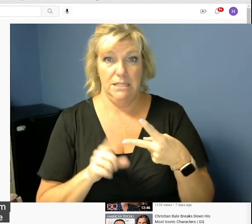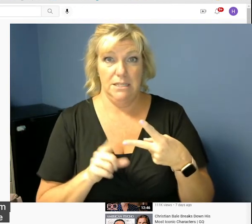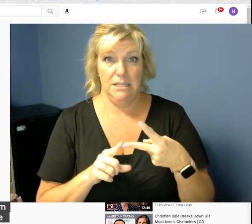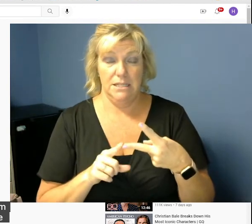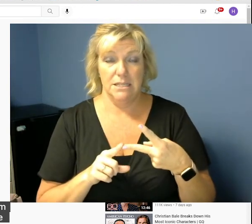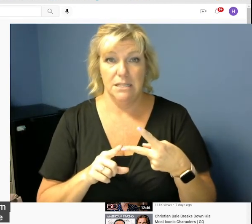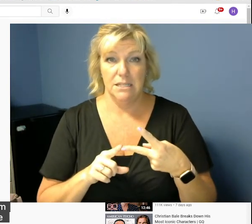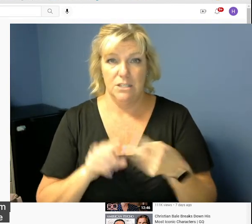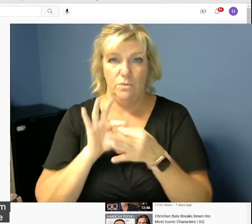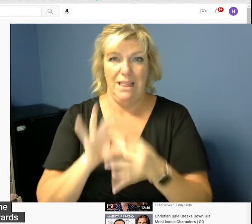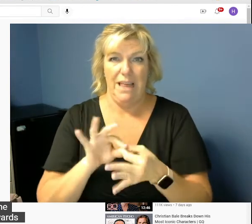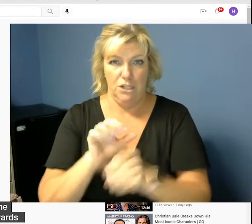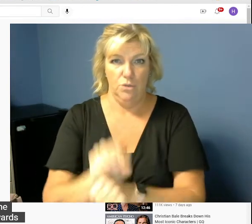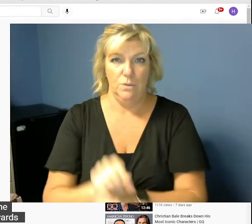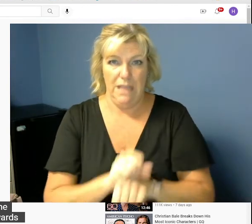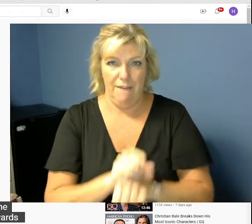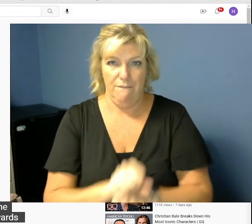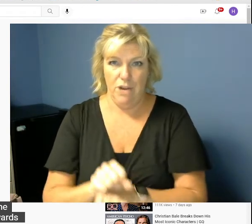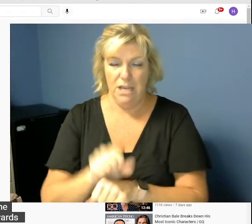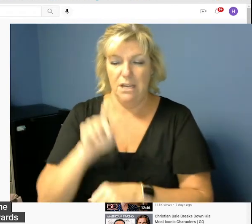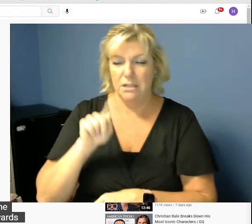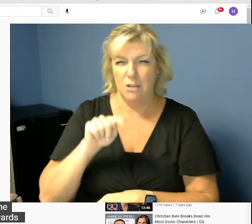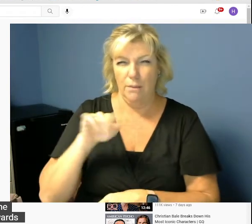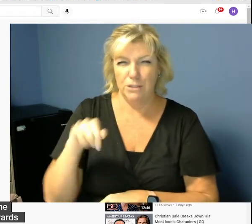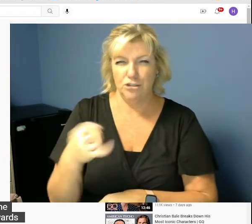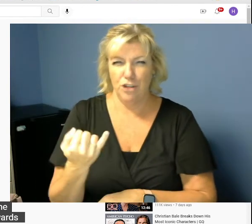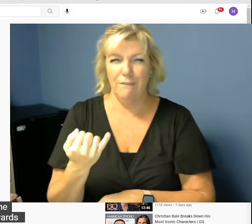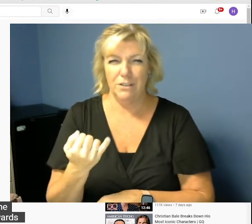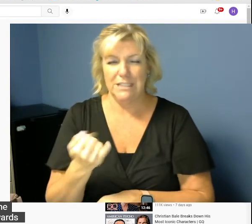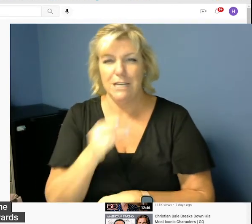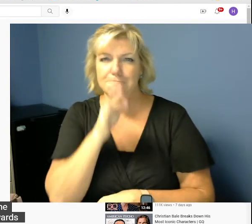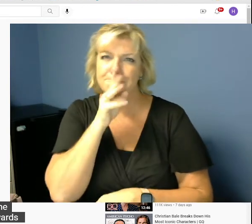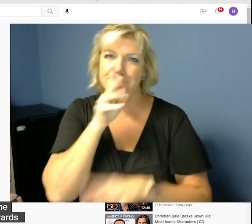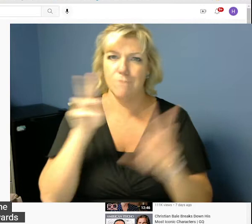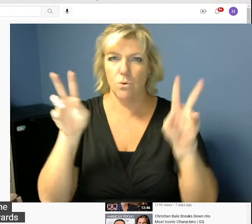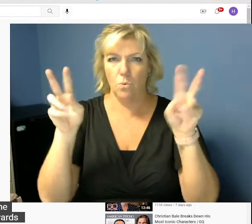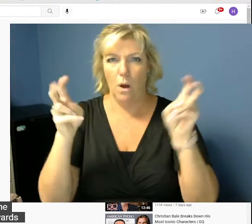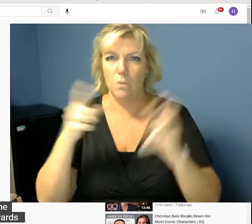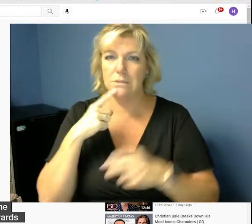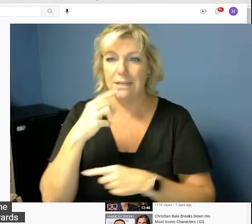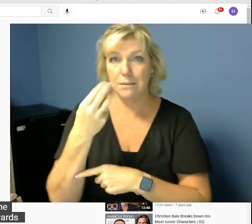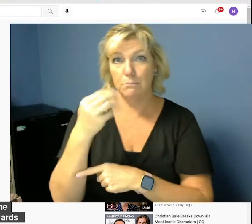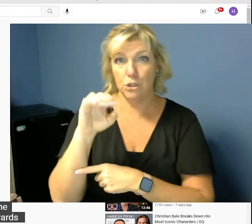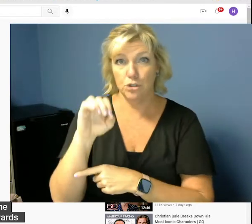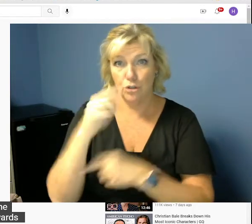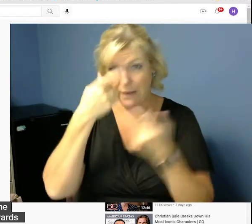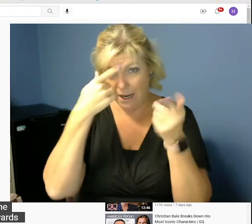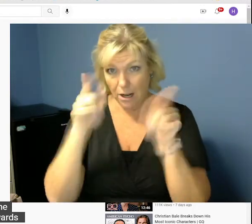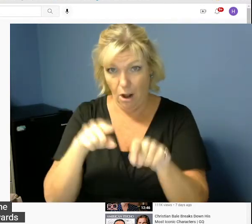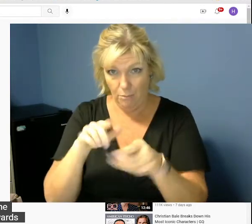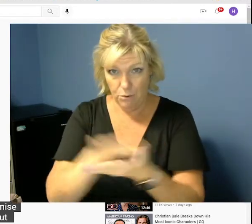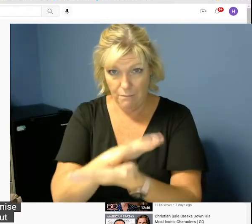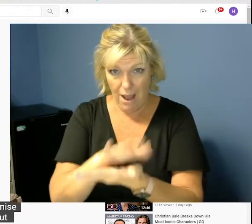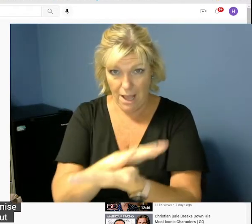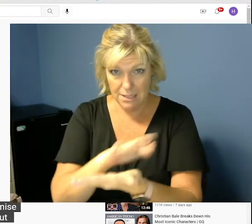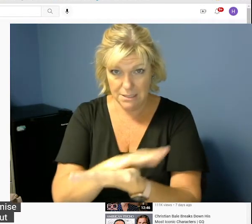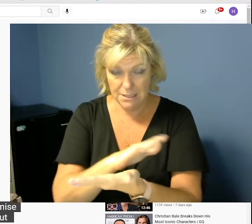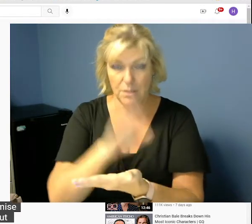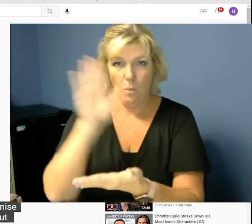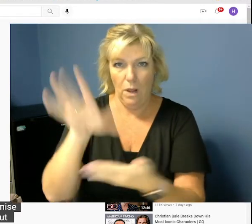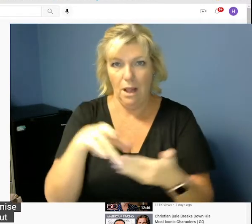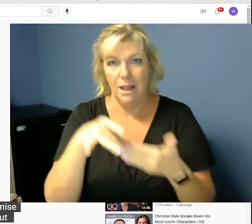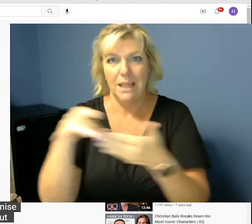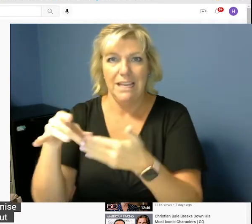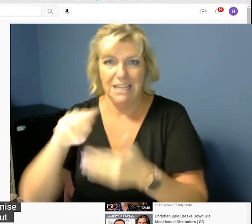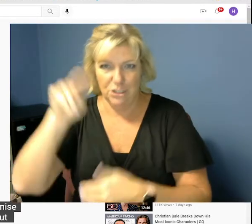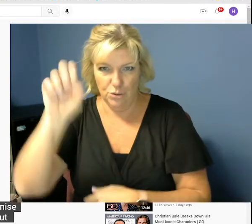you've got a great quote by Jefferson where he says something to this effect, right? That the Missouri Compromise is going to push us towards civil war.